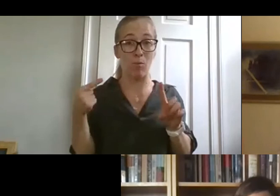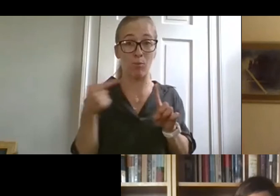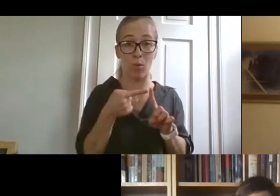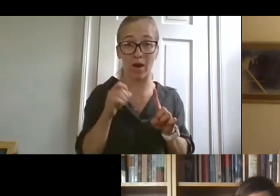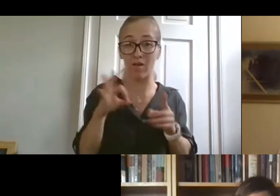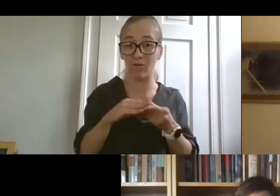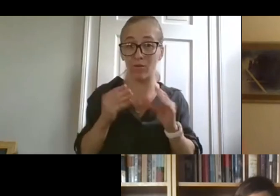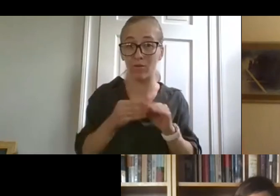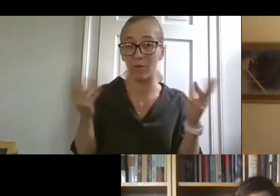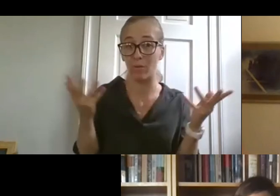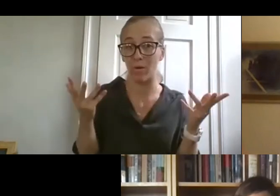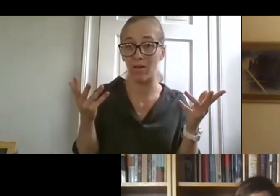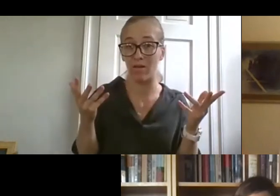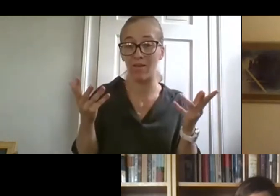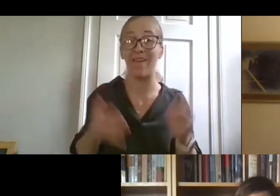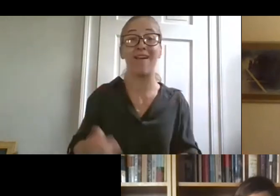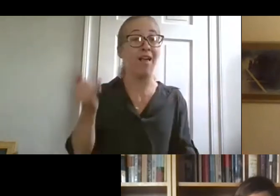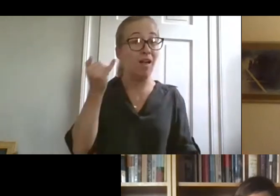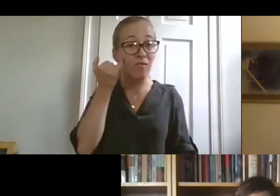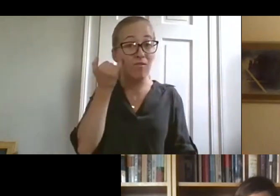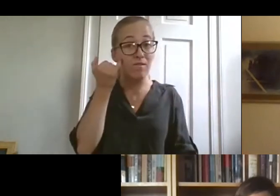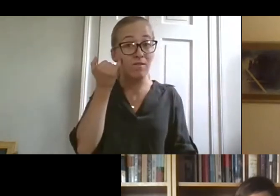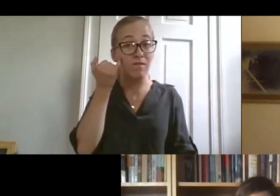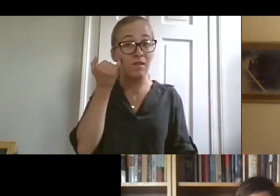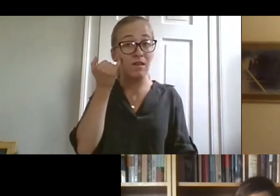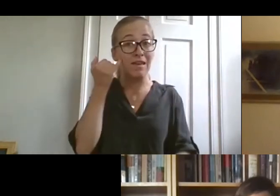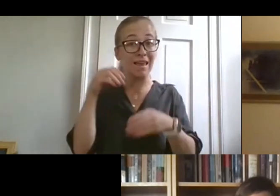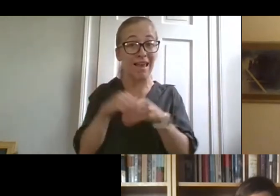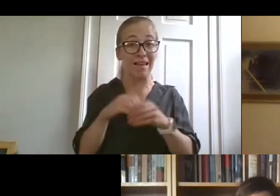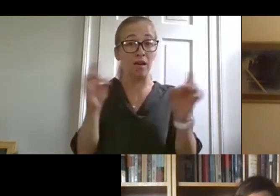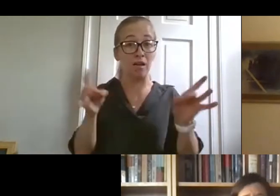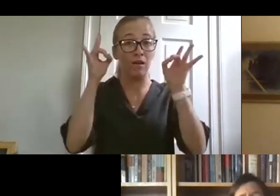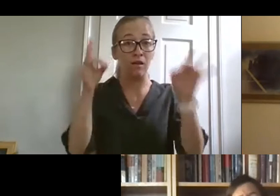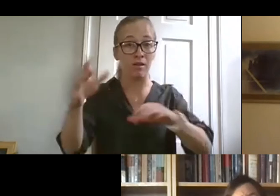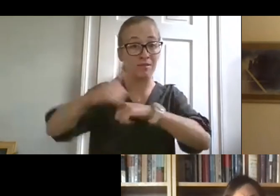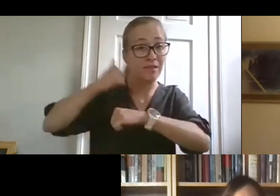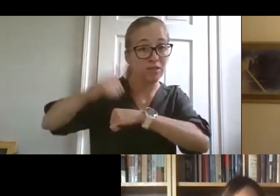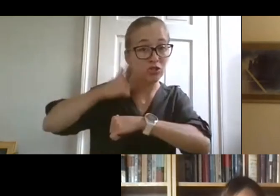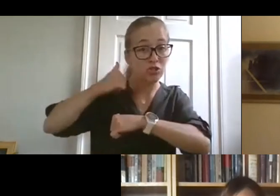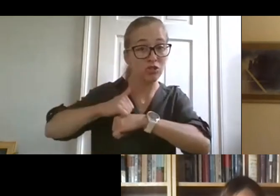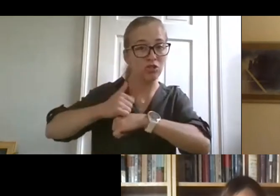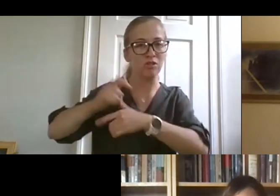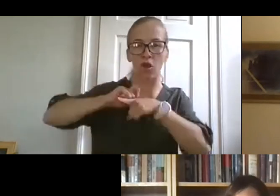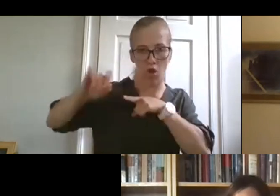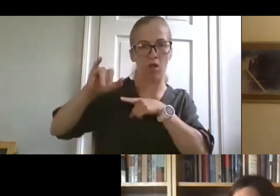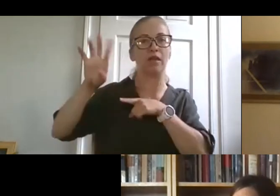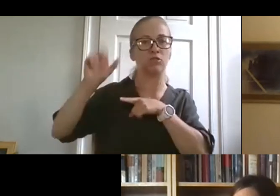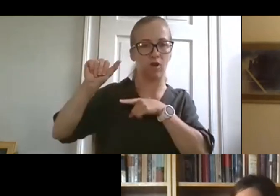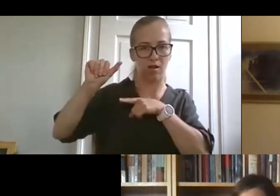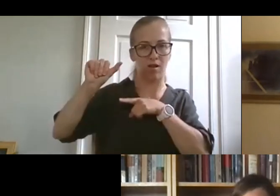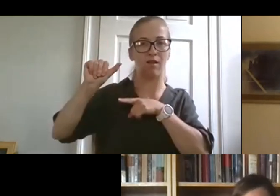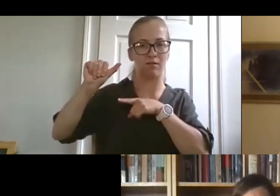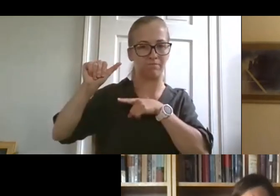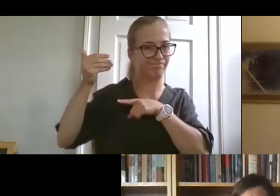story that I haven't heard is that if you're ever in mortal danger, call Idra. All right,